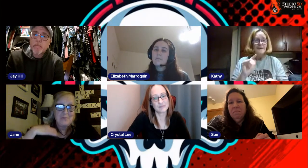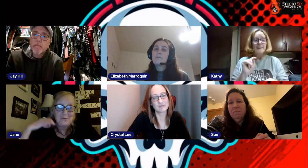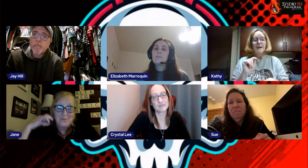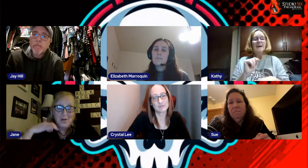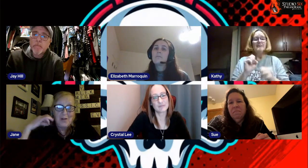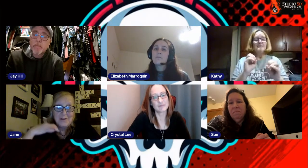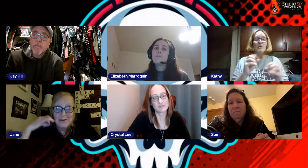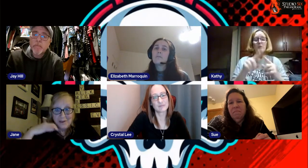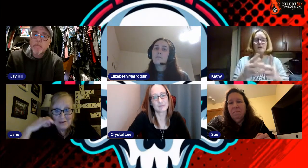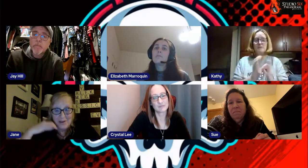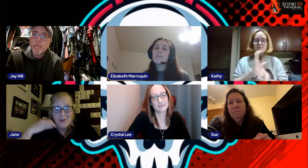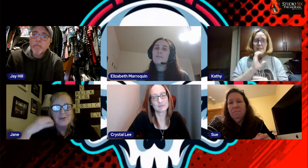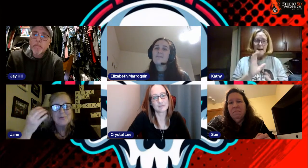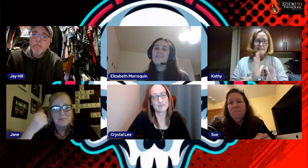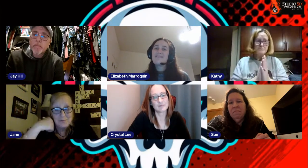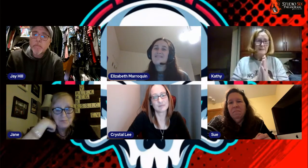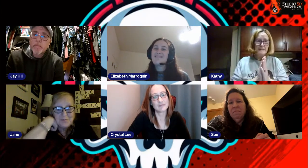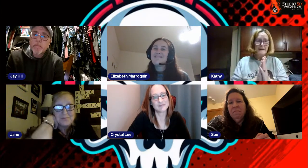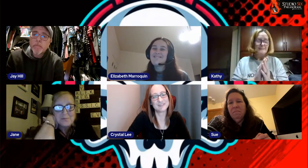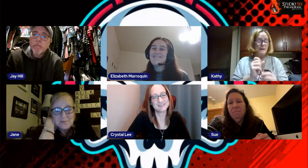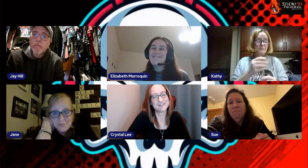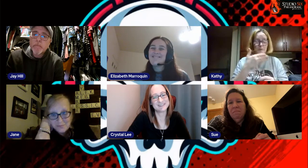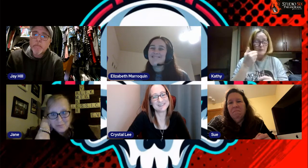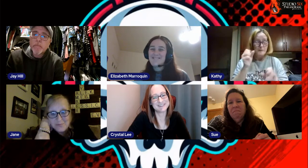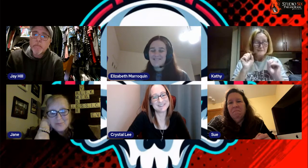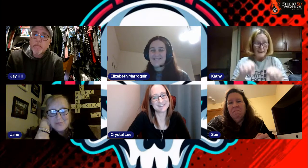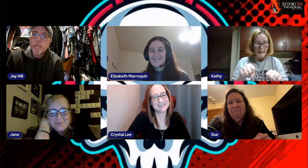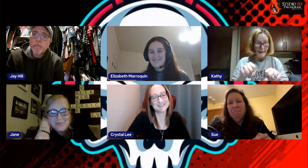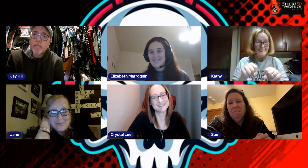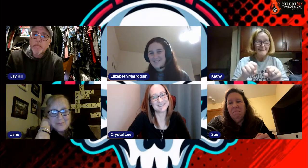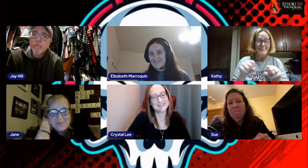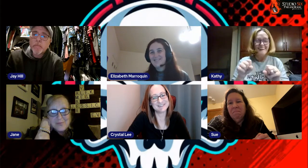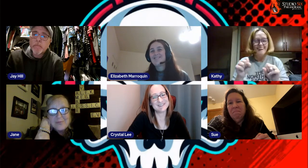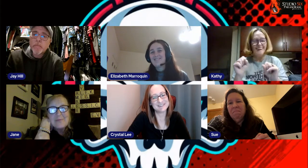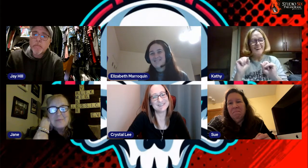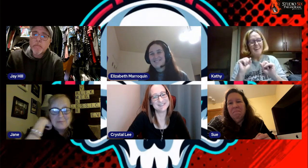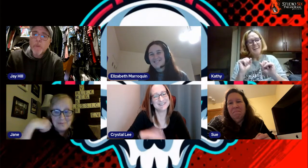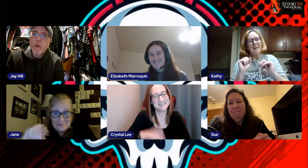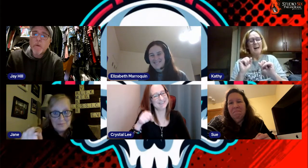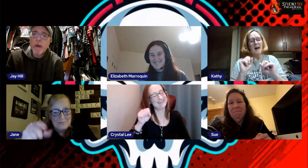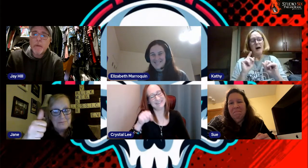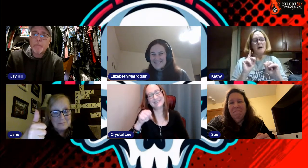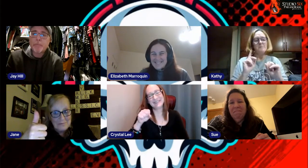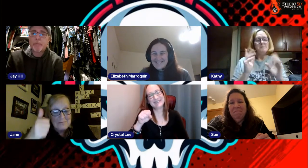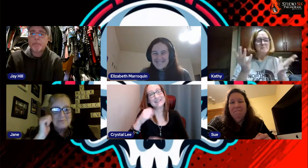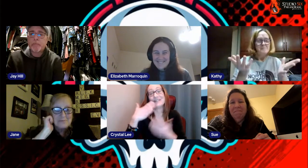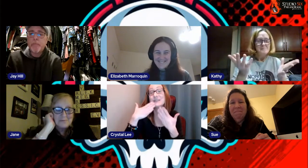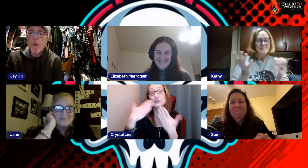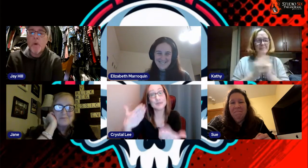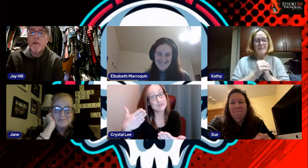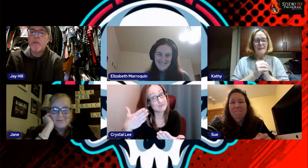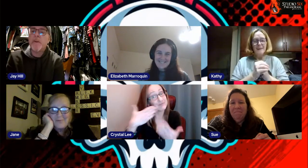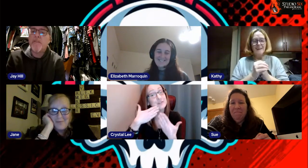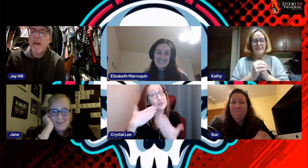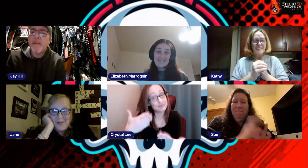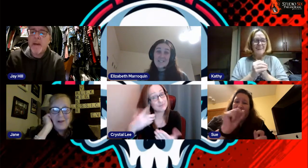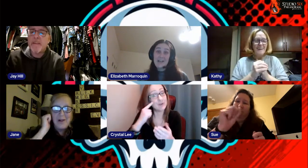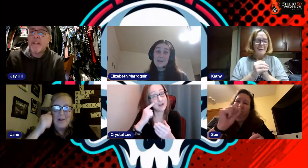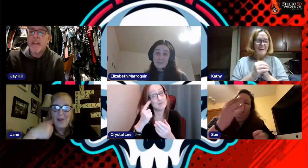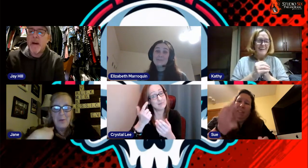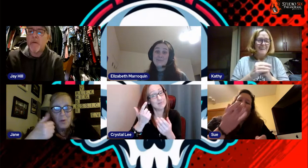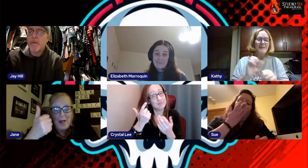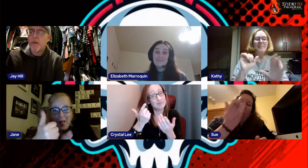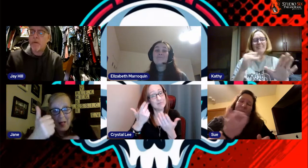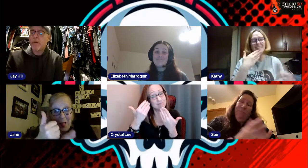it. Mm-hmm. So, my personal asked me, I said, I'm going to do the best I can. Right. Well, you're doing